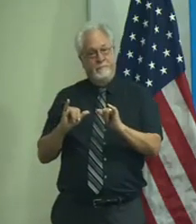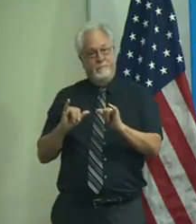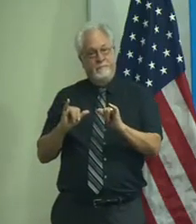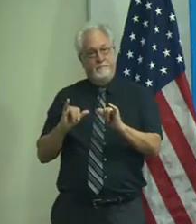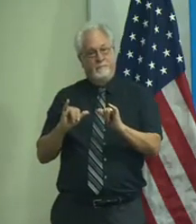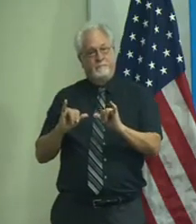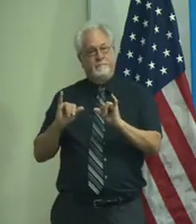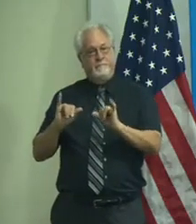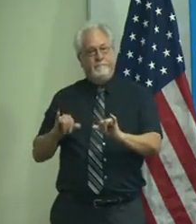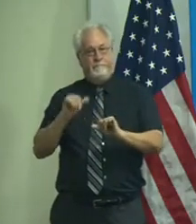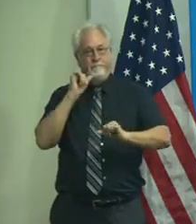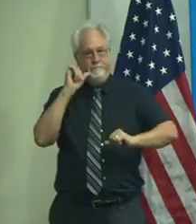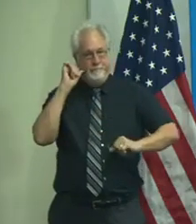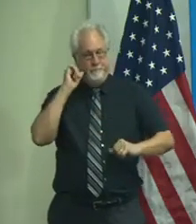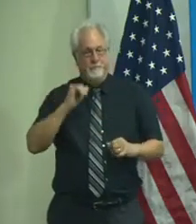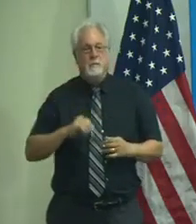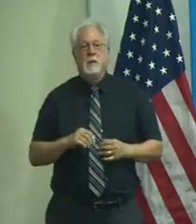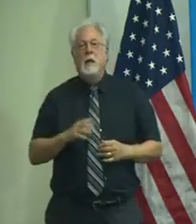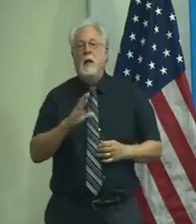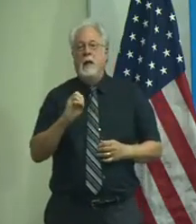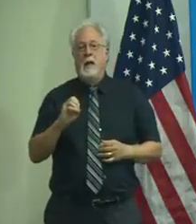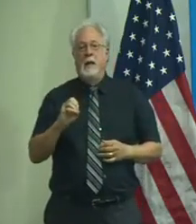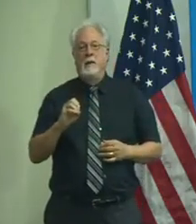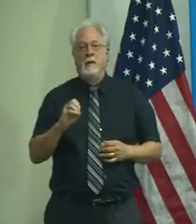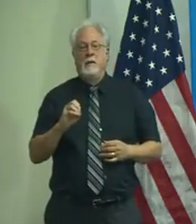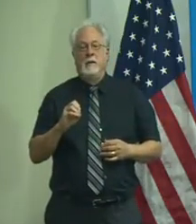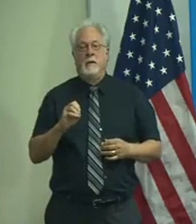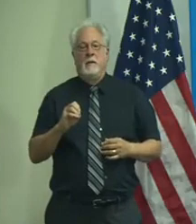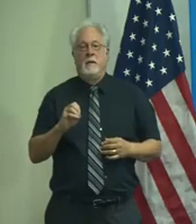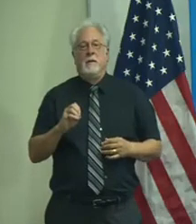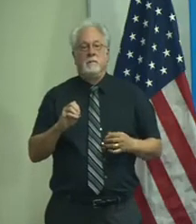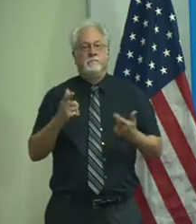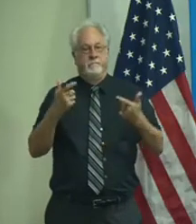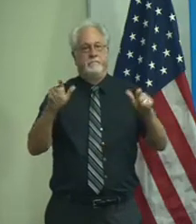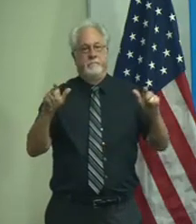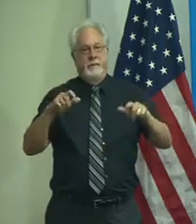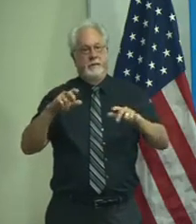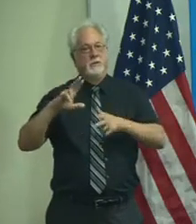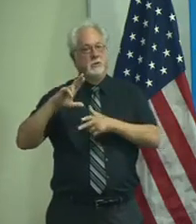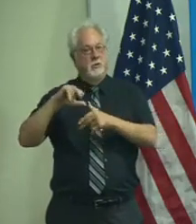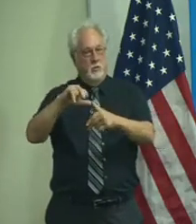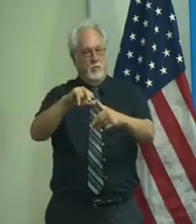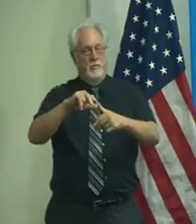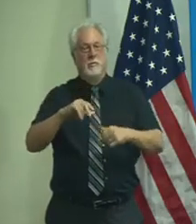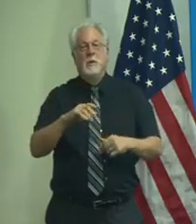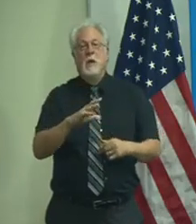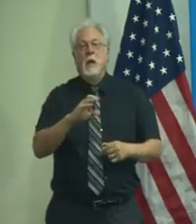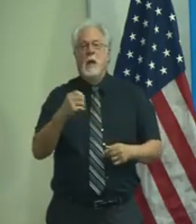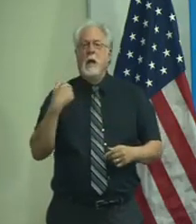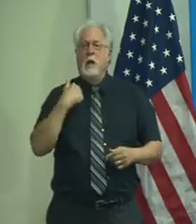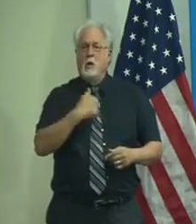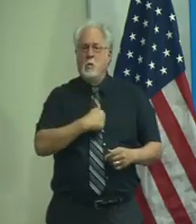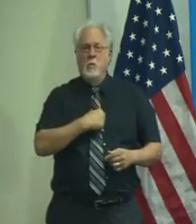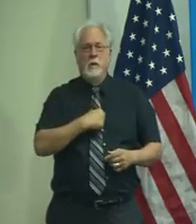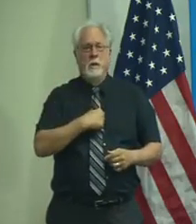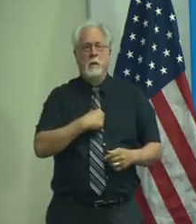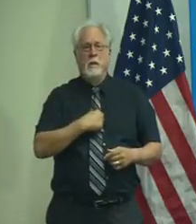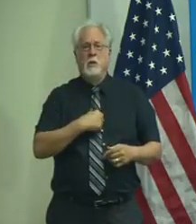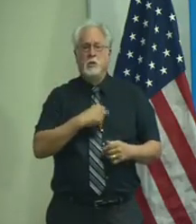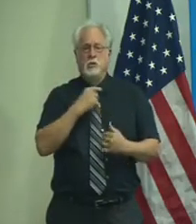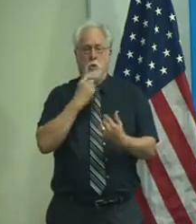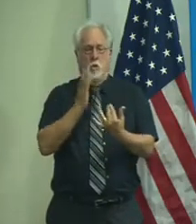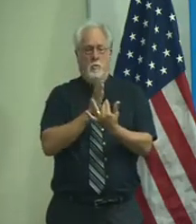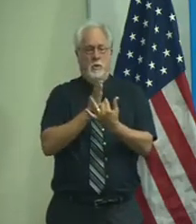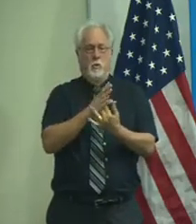very much like it was yesterday, and that is going to be a significant storm. And we were always told that as